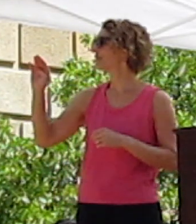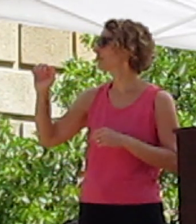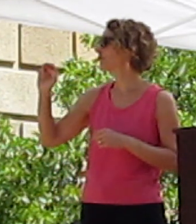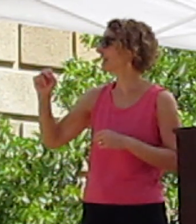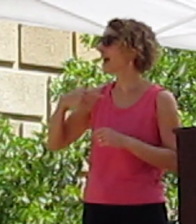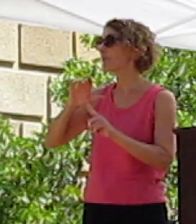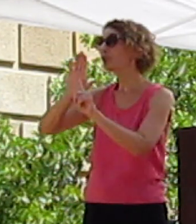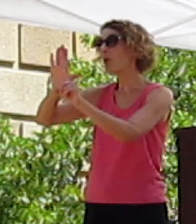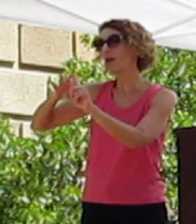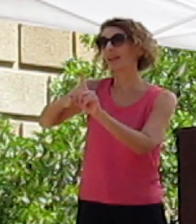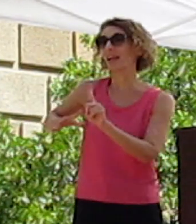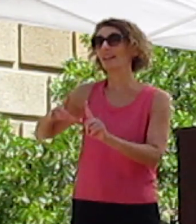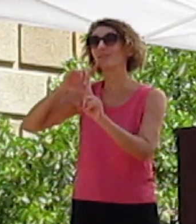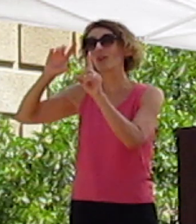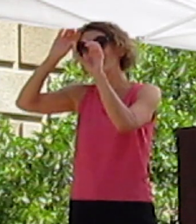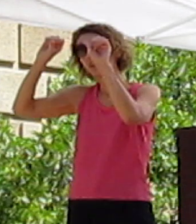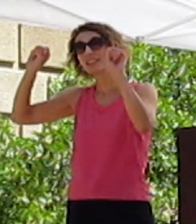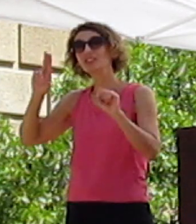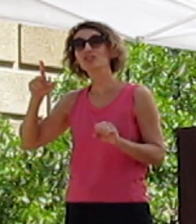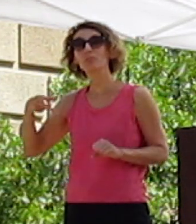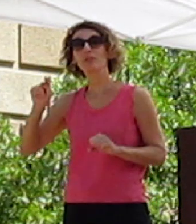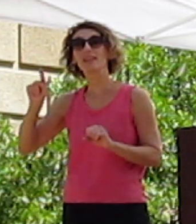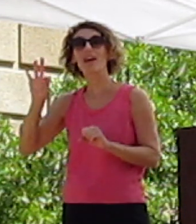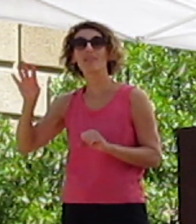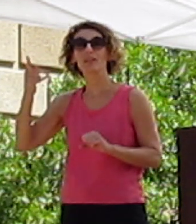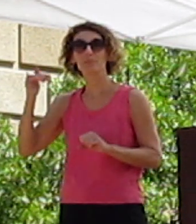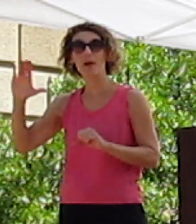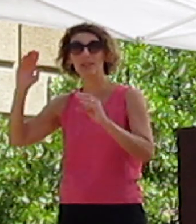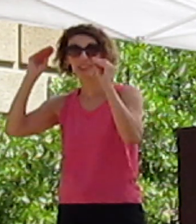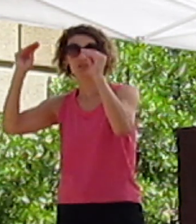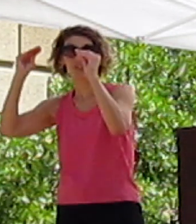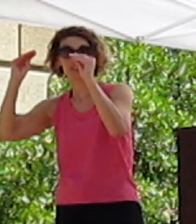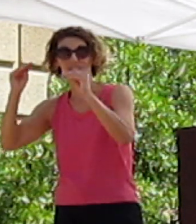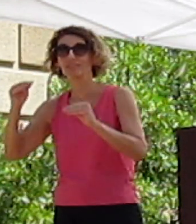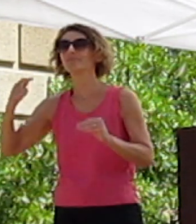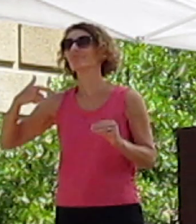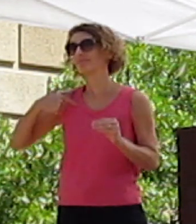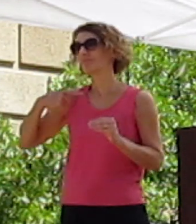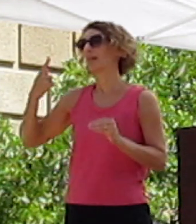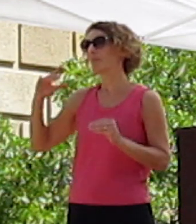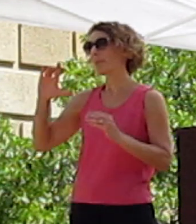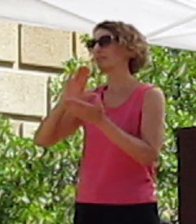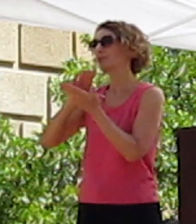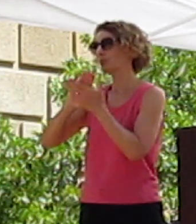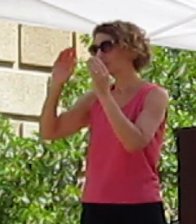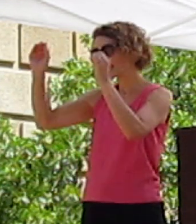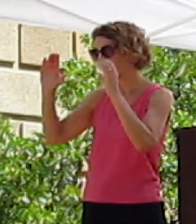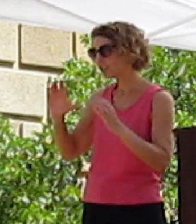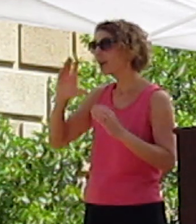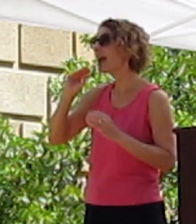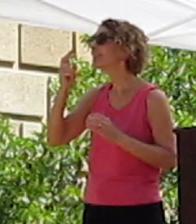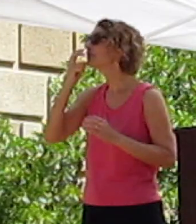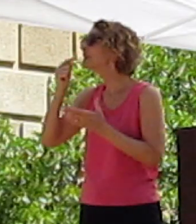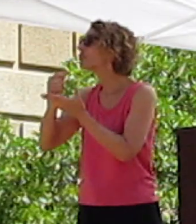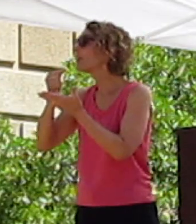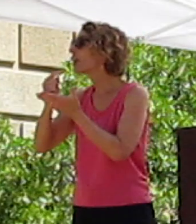your candidate for Superintendent of Public Instruction. I am a public school teacher and speech